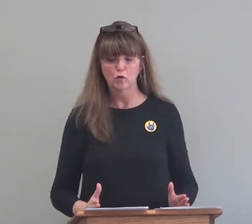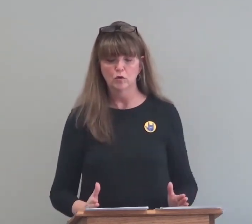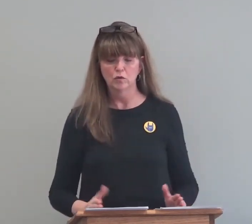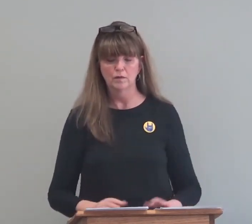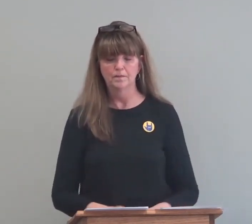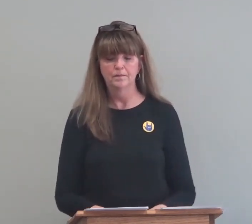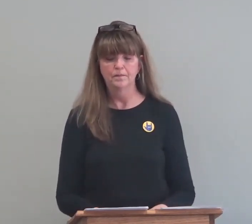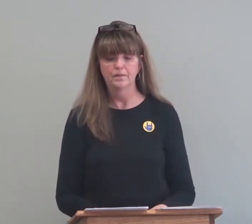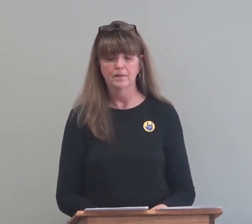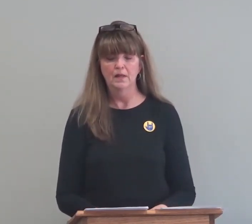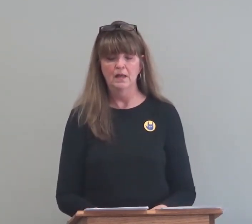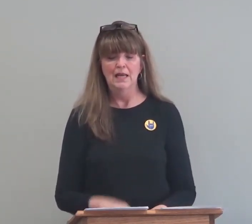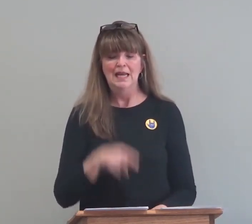in the face of his accusers.